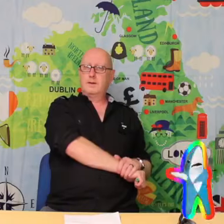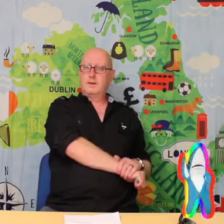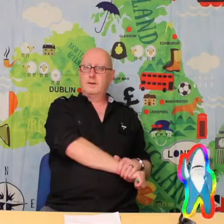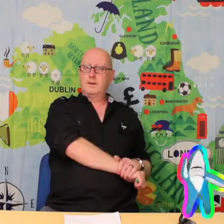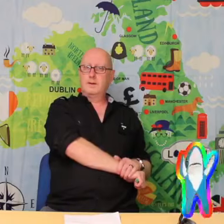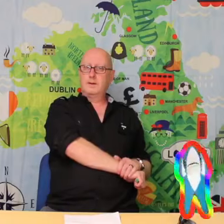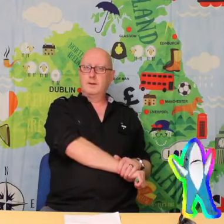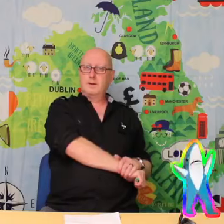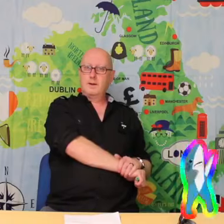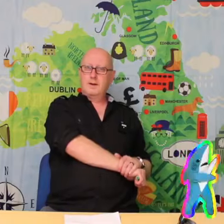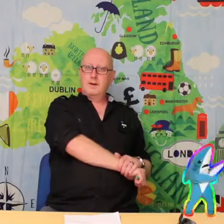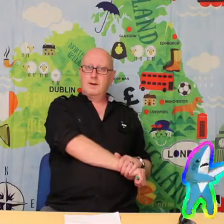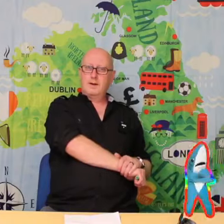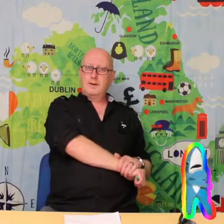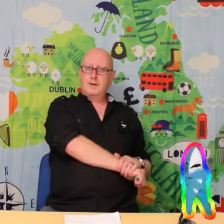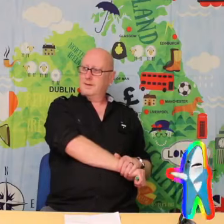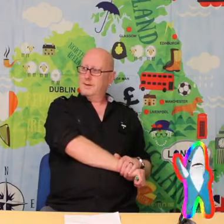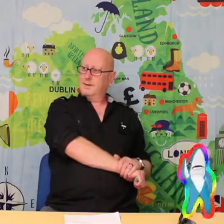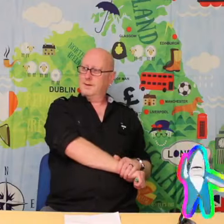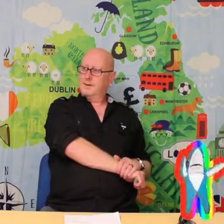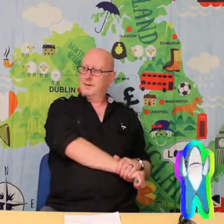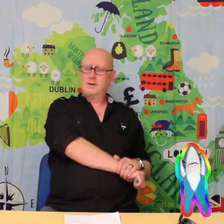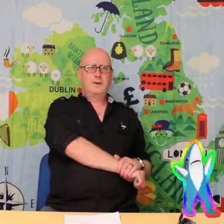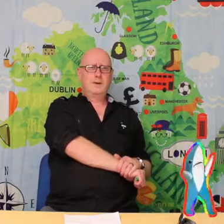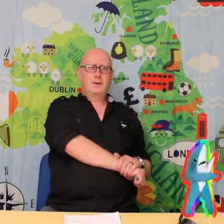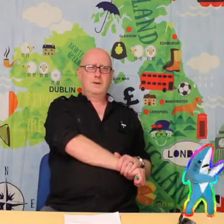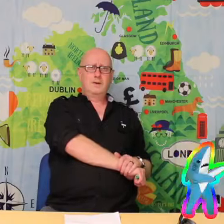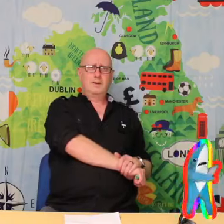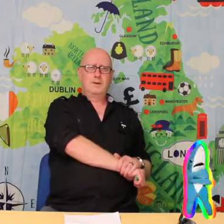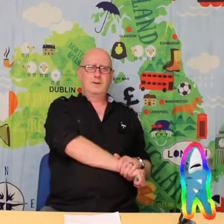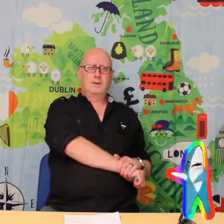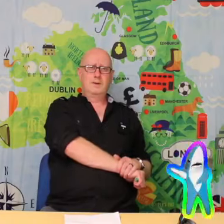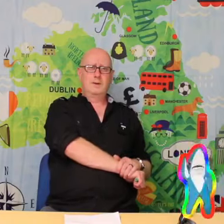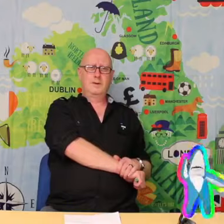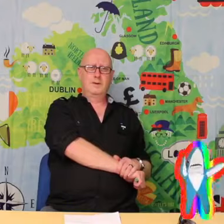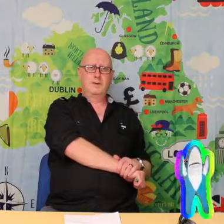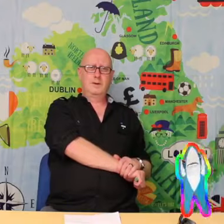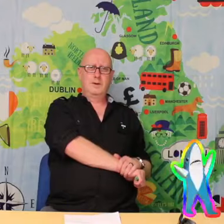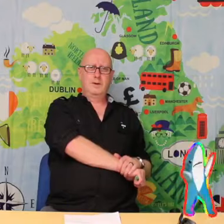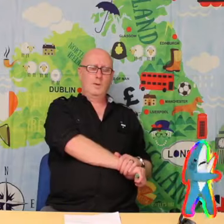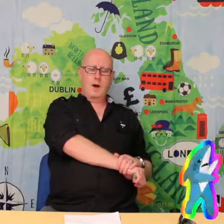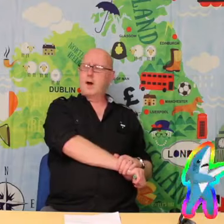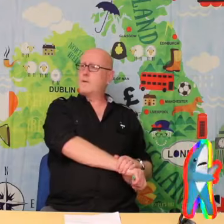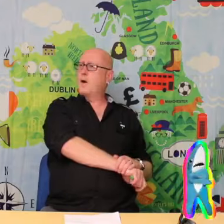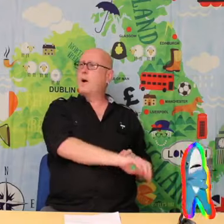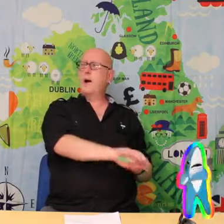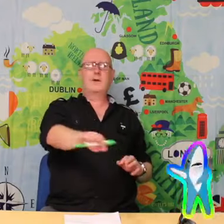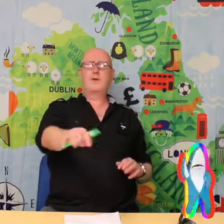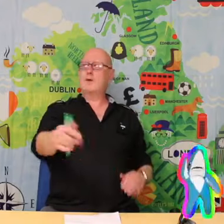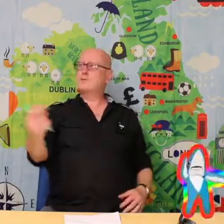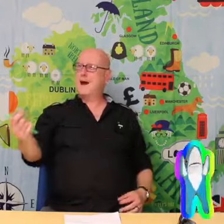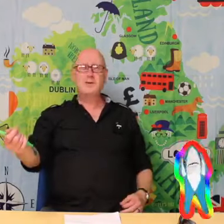with me? Certainly, sir. When you're back at Heathlands, we will absolutely sit and have lunch together. That would be lovely. Well, I thought he was making